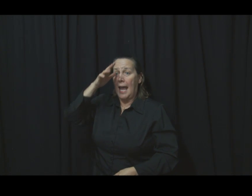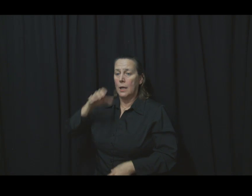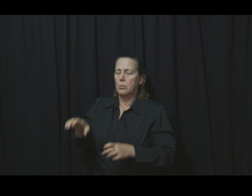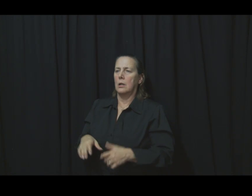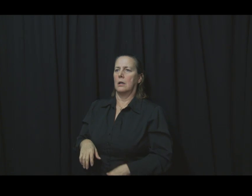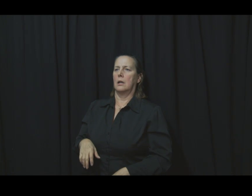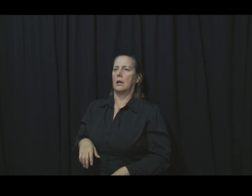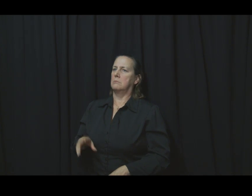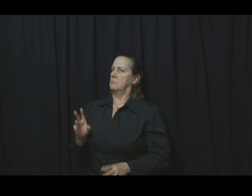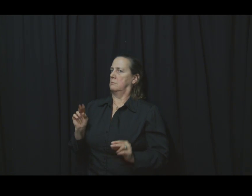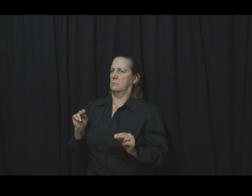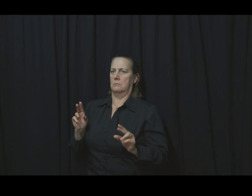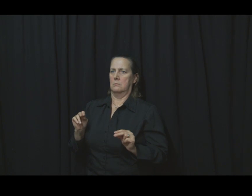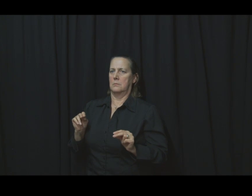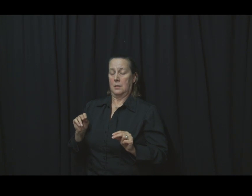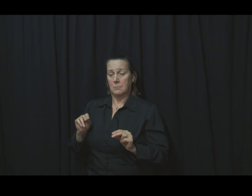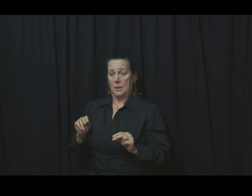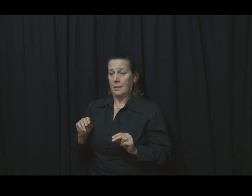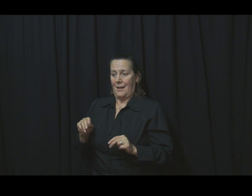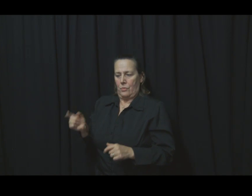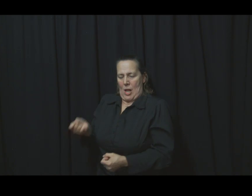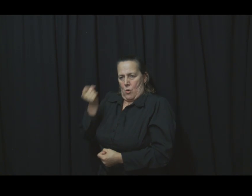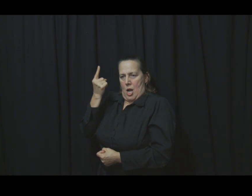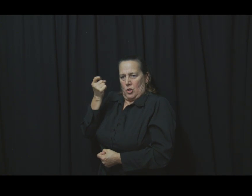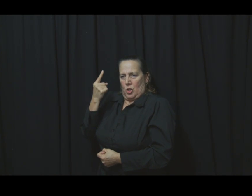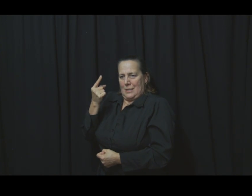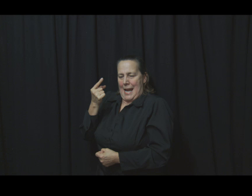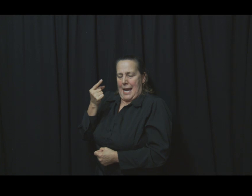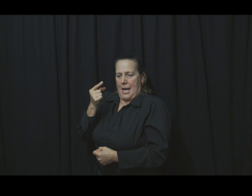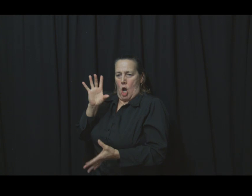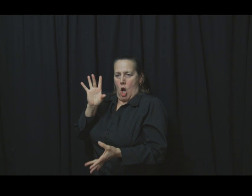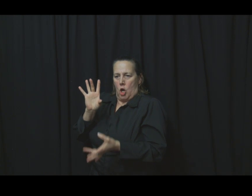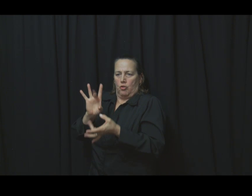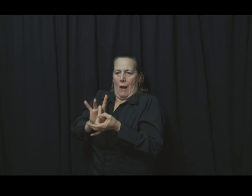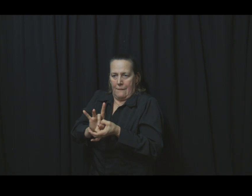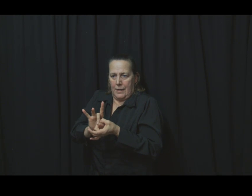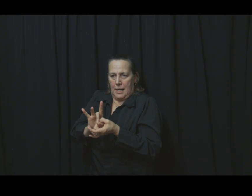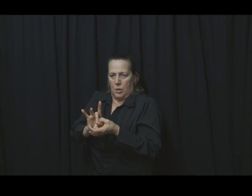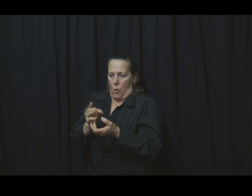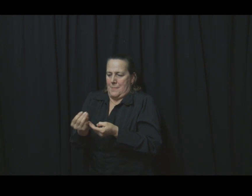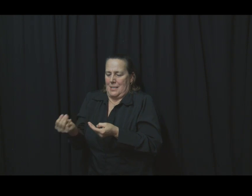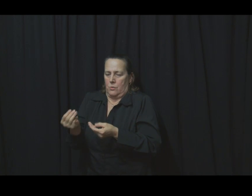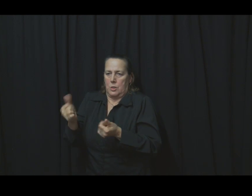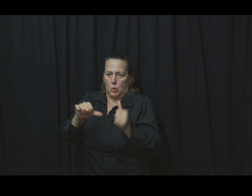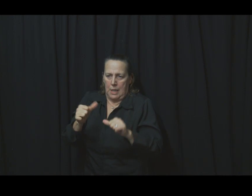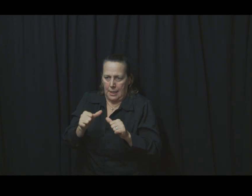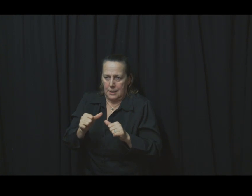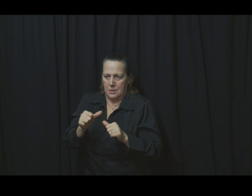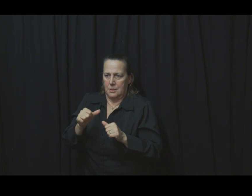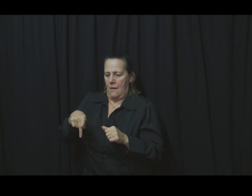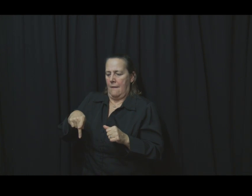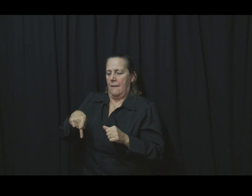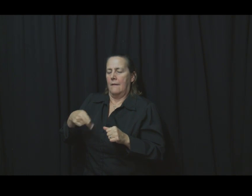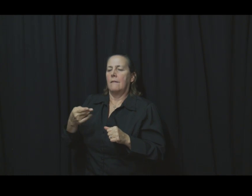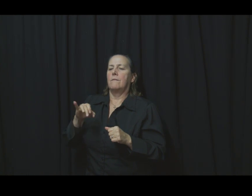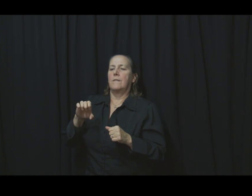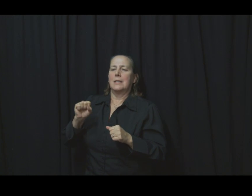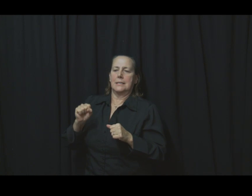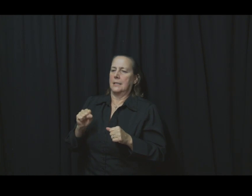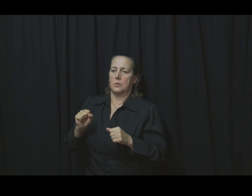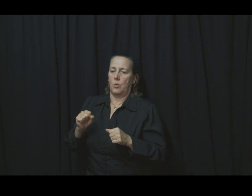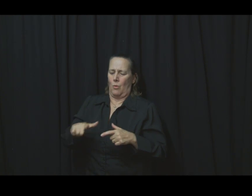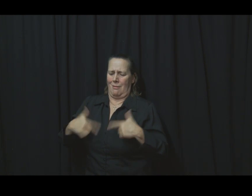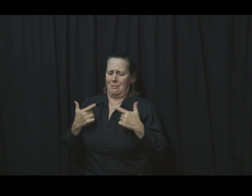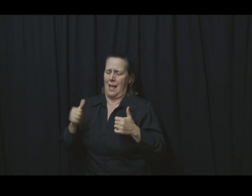fundamental understanding of gravity, of material science, of physics, and life science, where